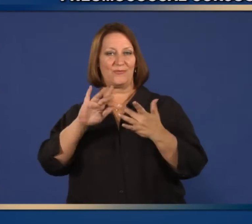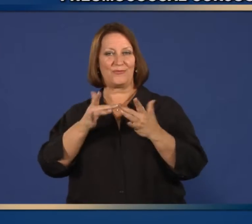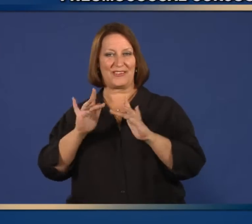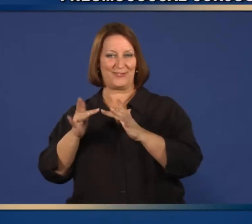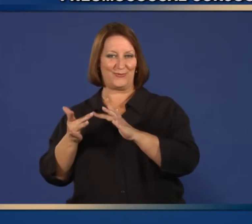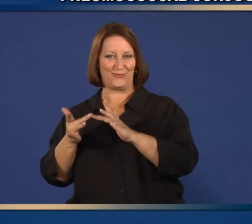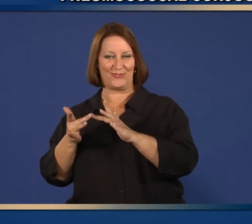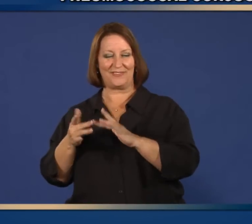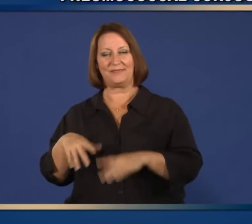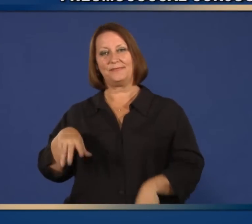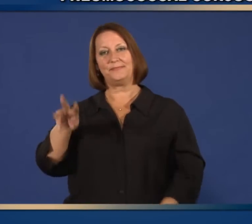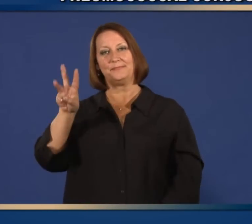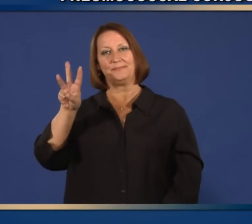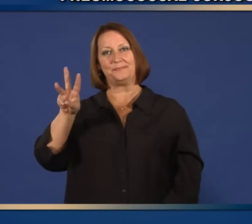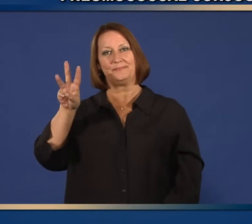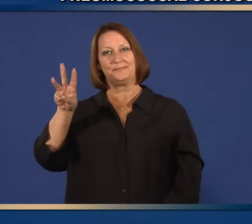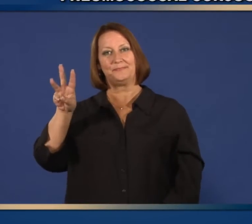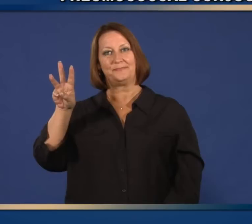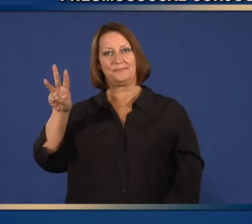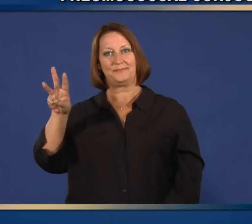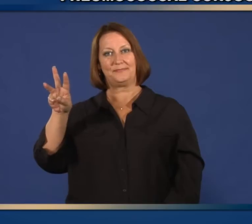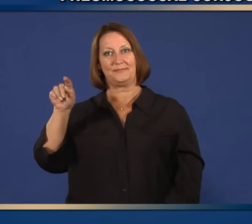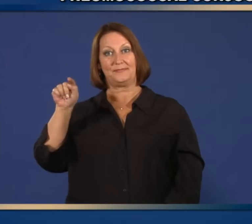Or at